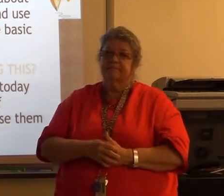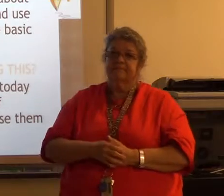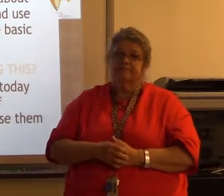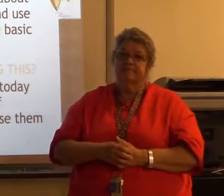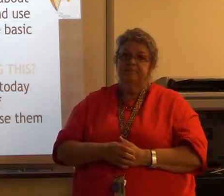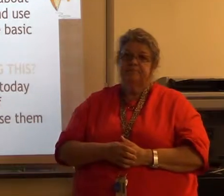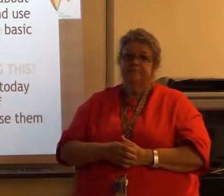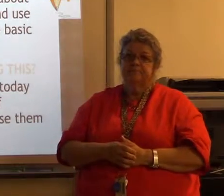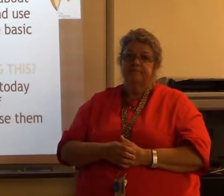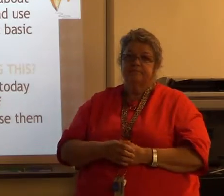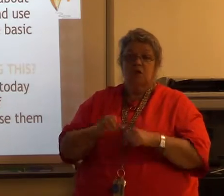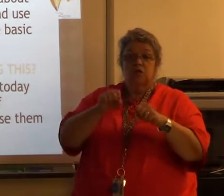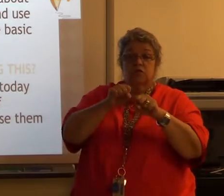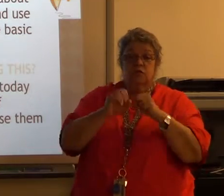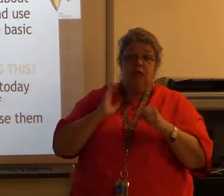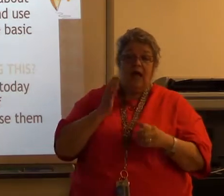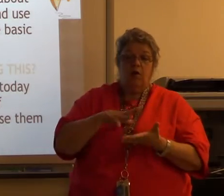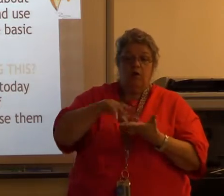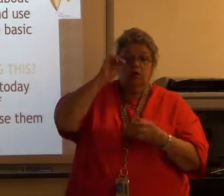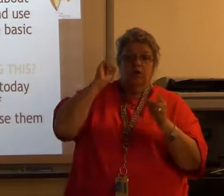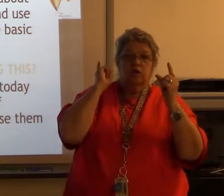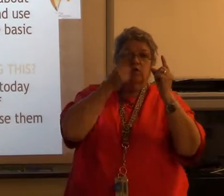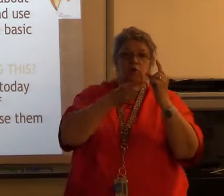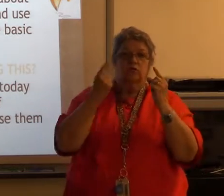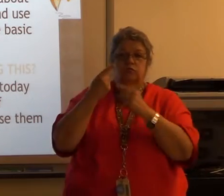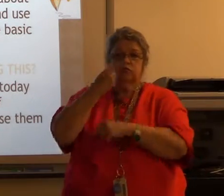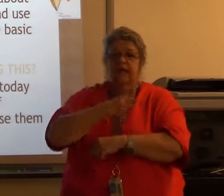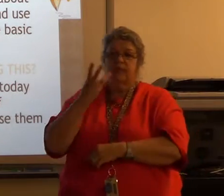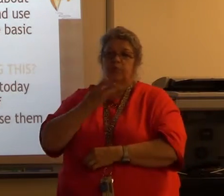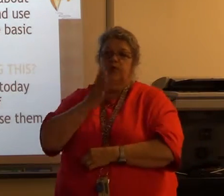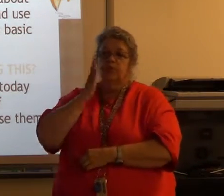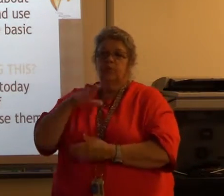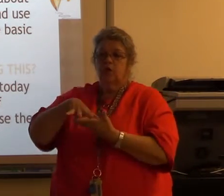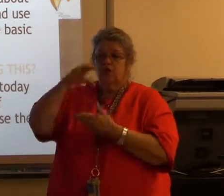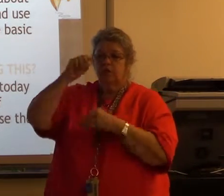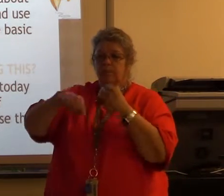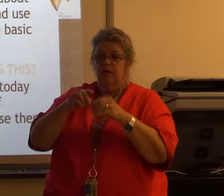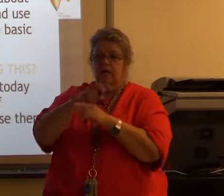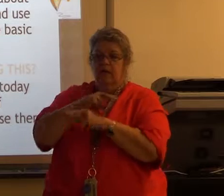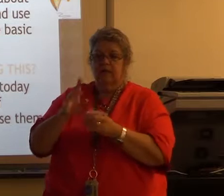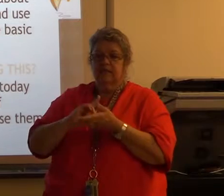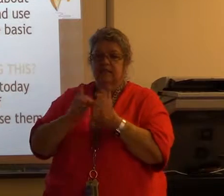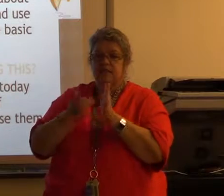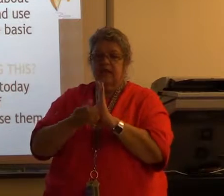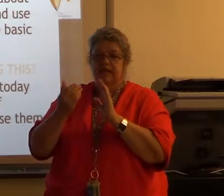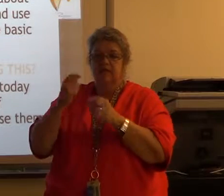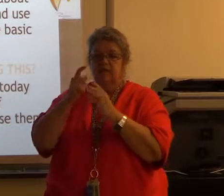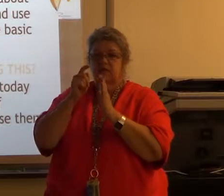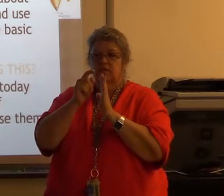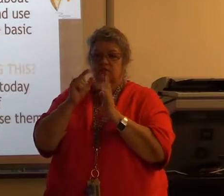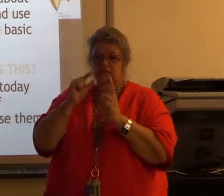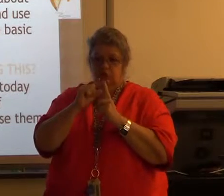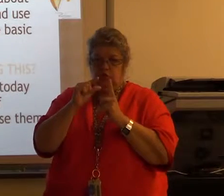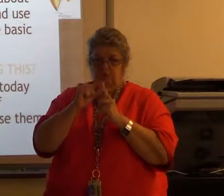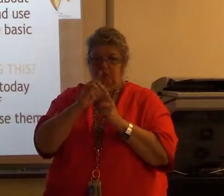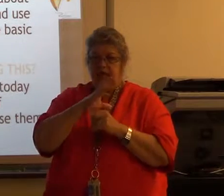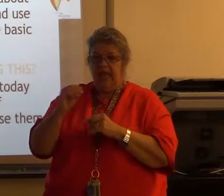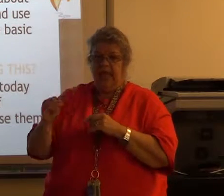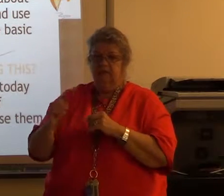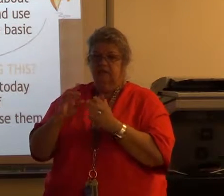Okay, so our learning goal is today we will learn about undefined terms and use those terms to define basic geometry terms. So you're going to use